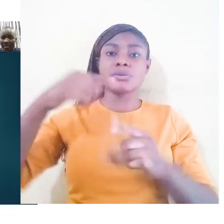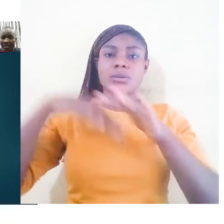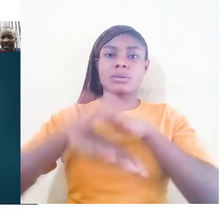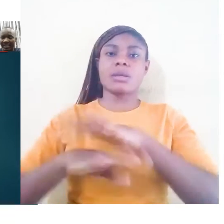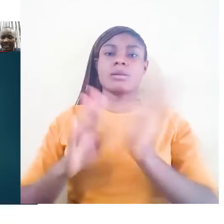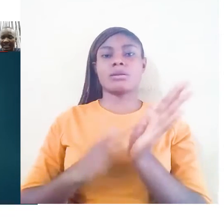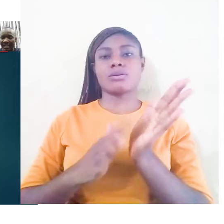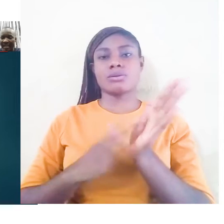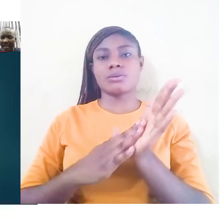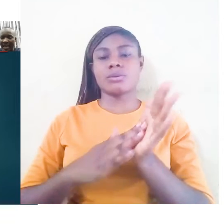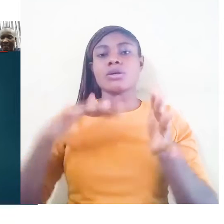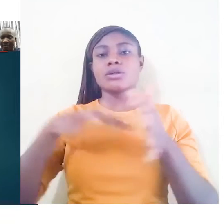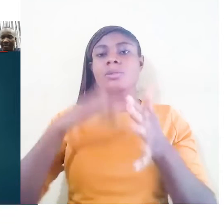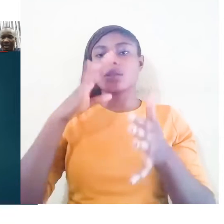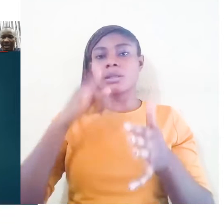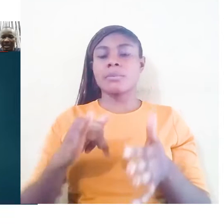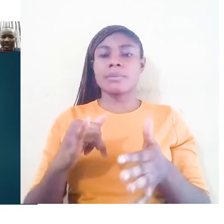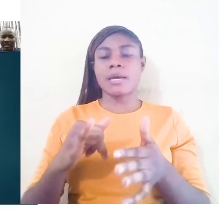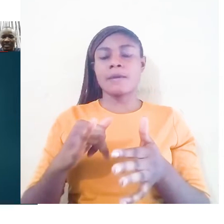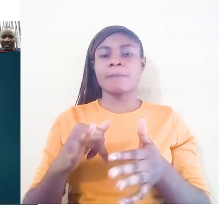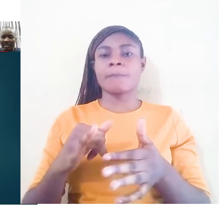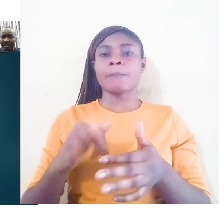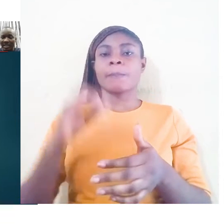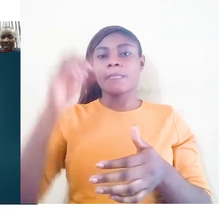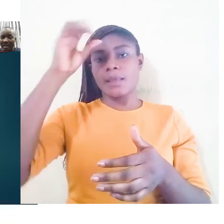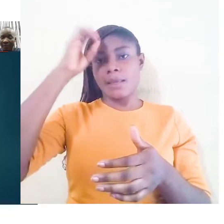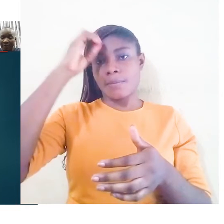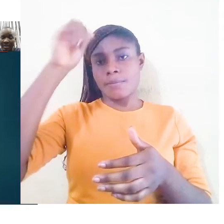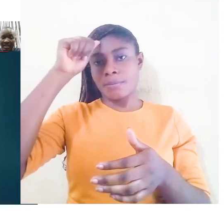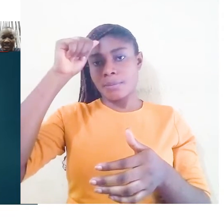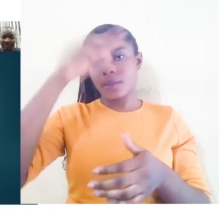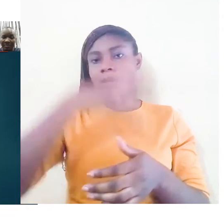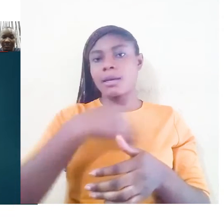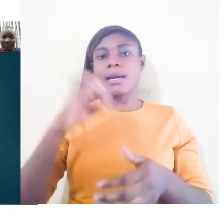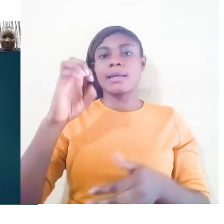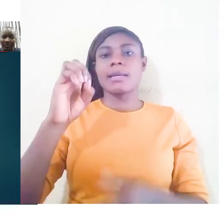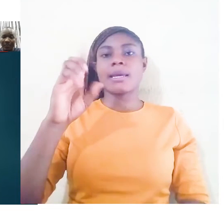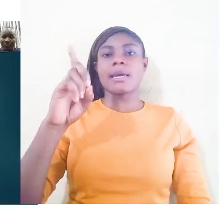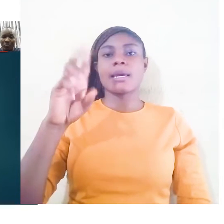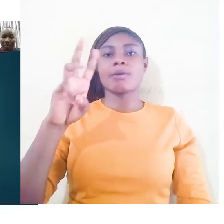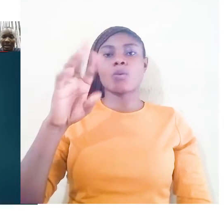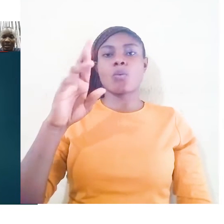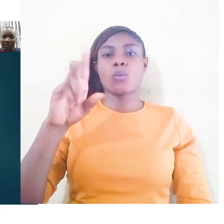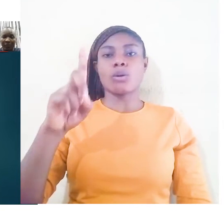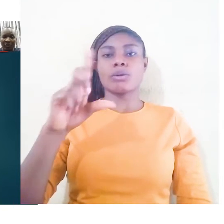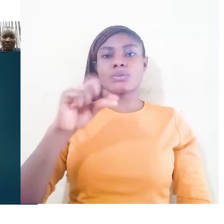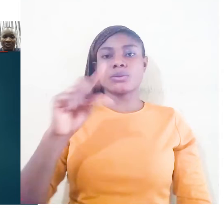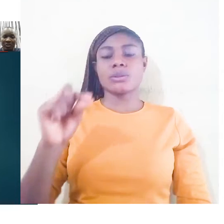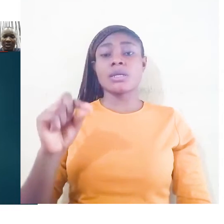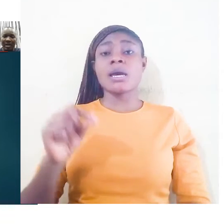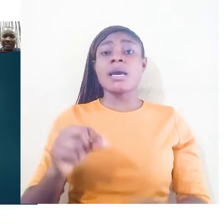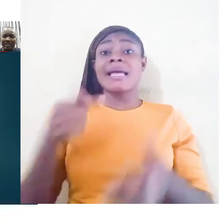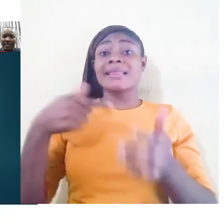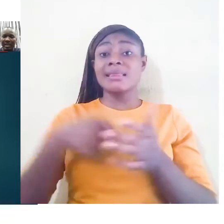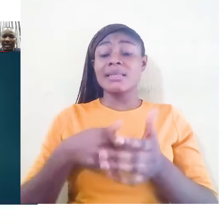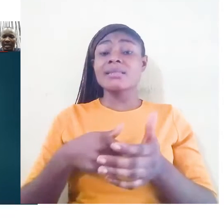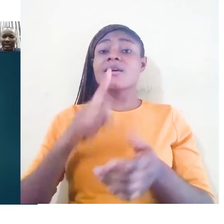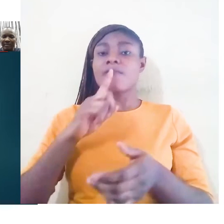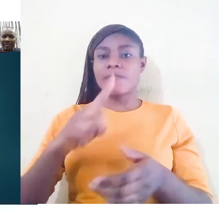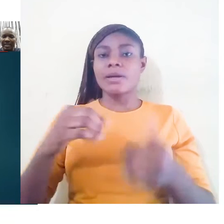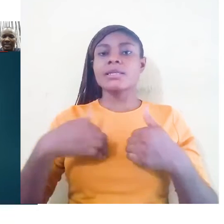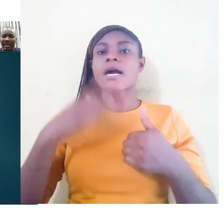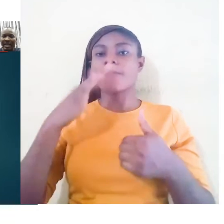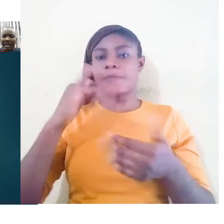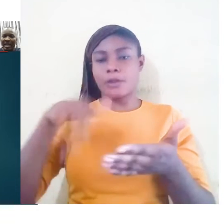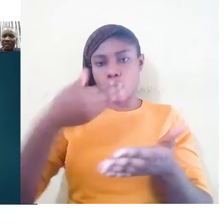Edwards 2018. This is actually a fact that has been proven by the following scholars. It